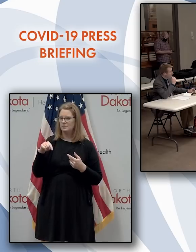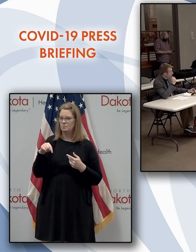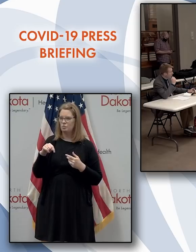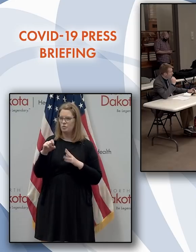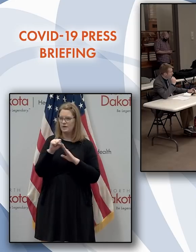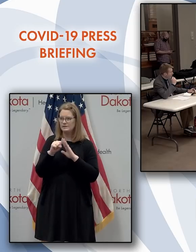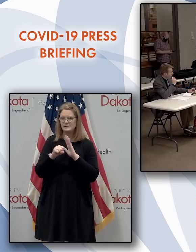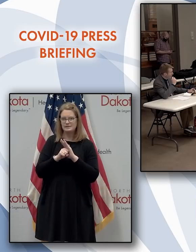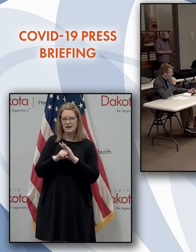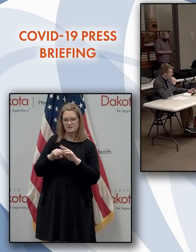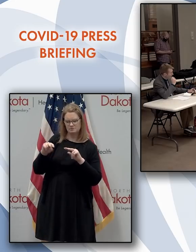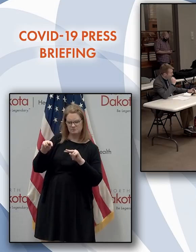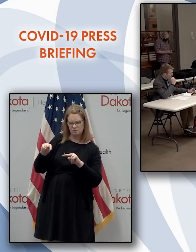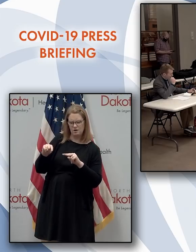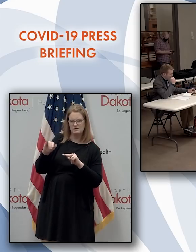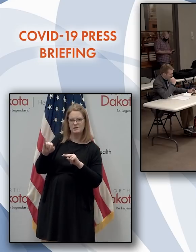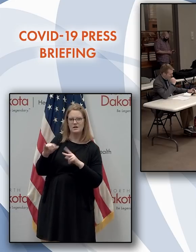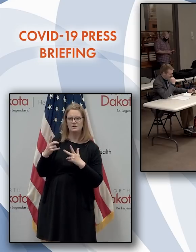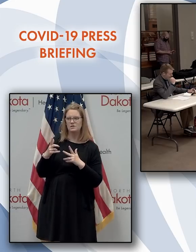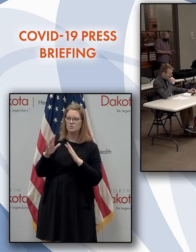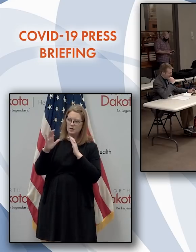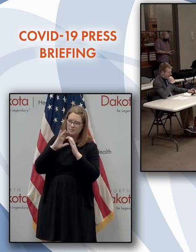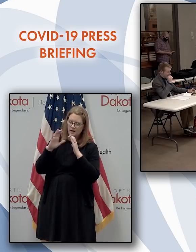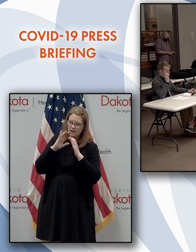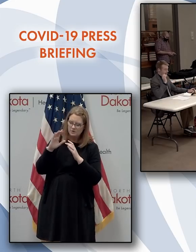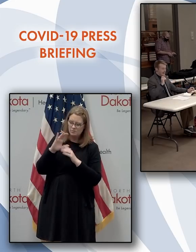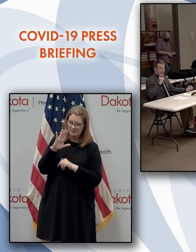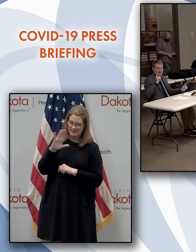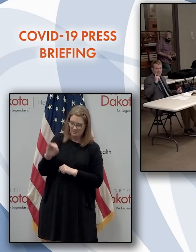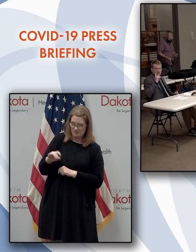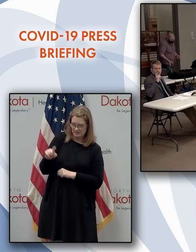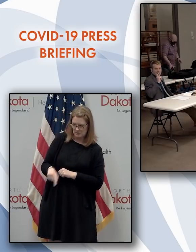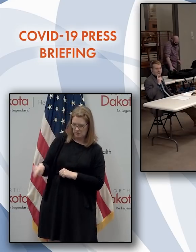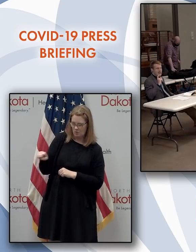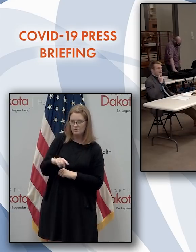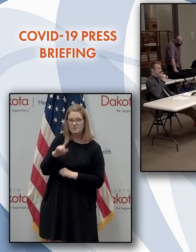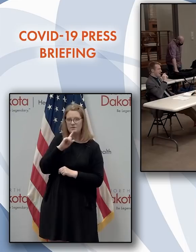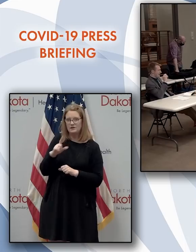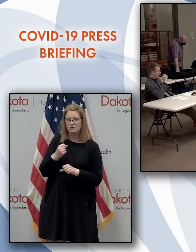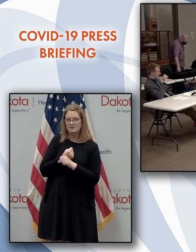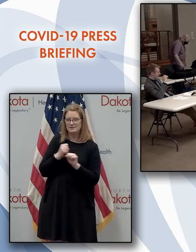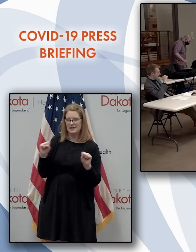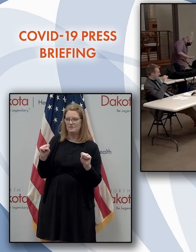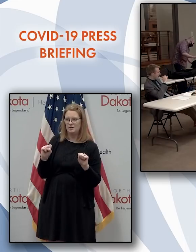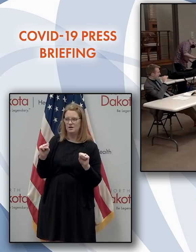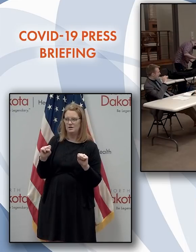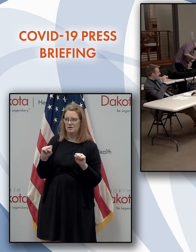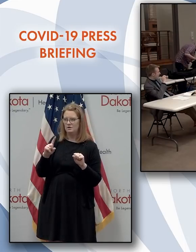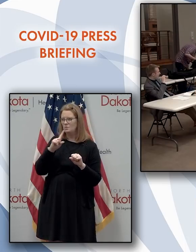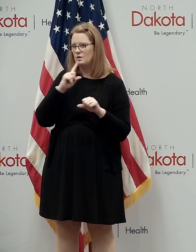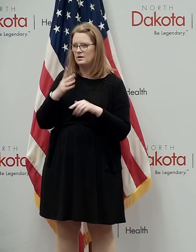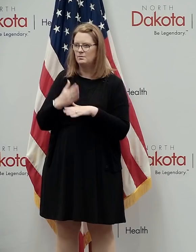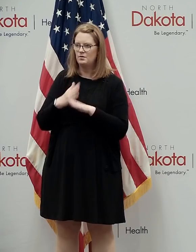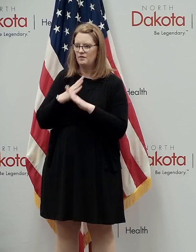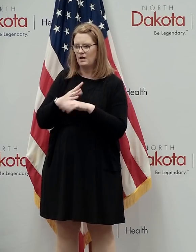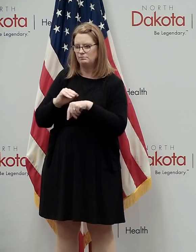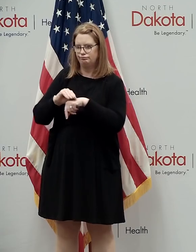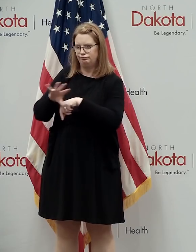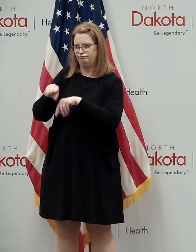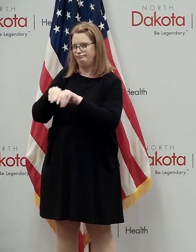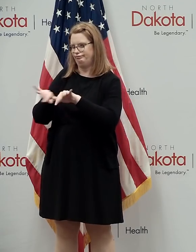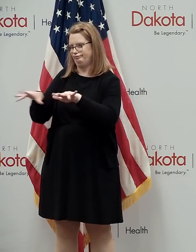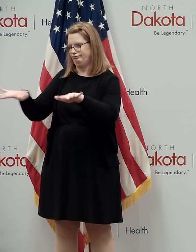and what communication is occurring with these companies to ensure safety and prevent transmission? Well, I'd